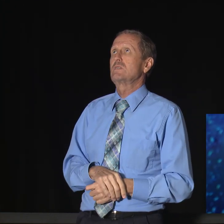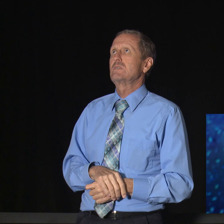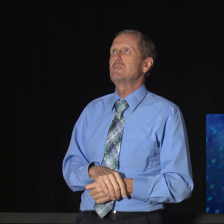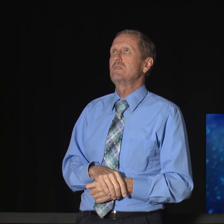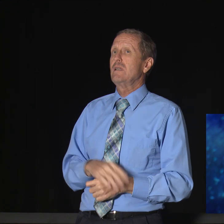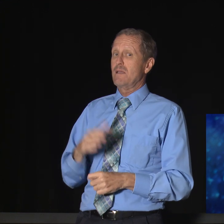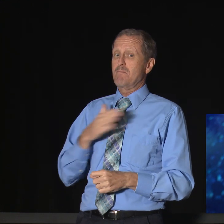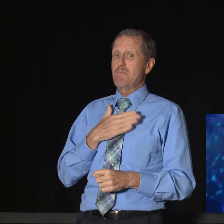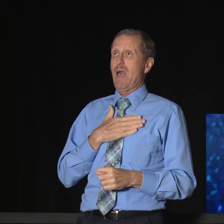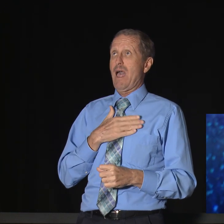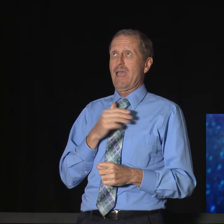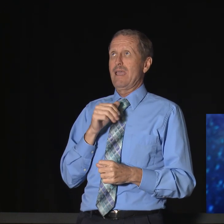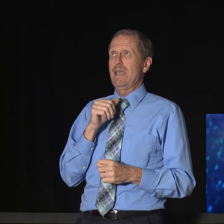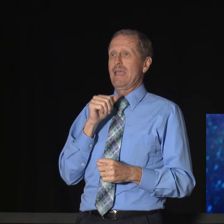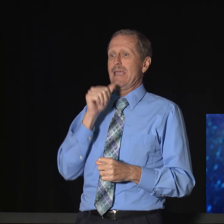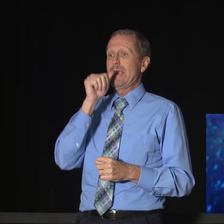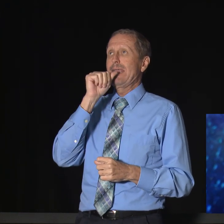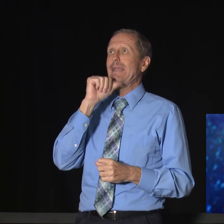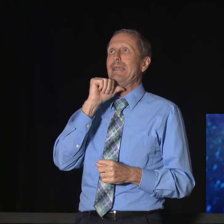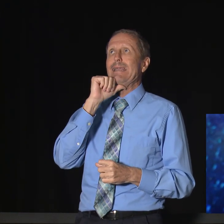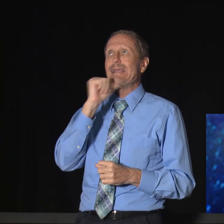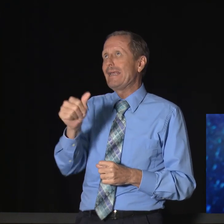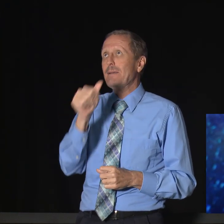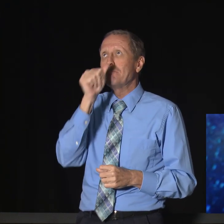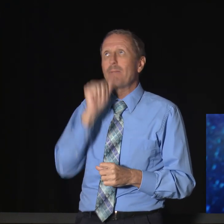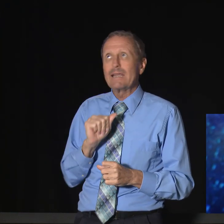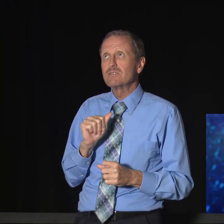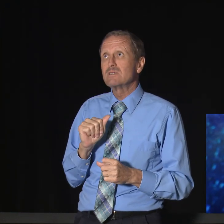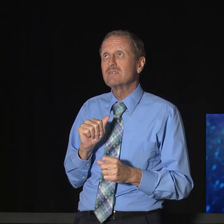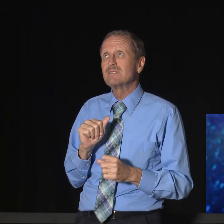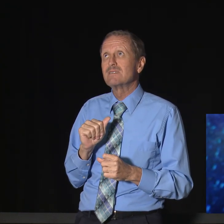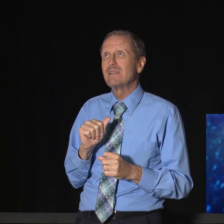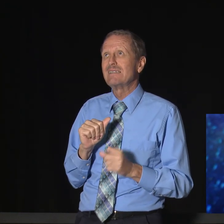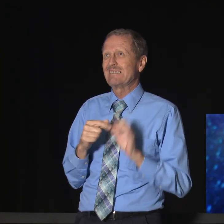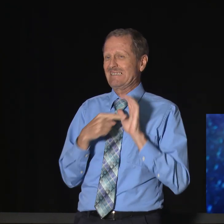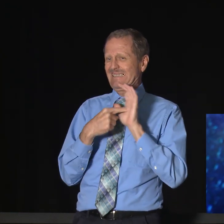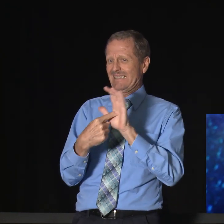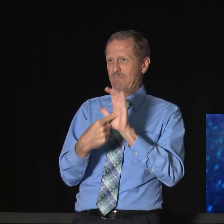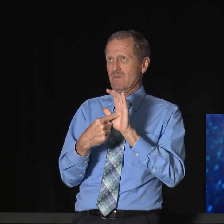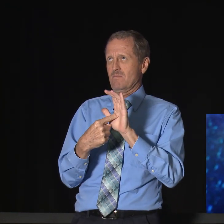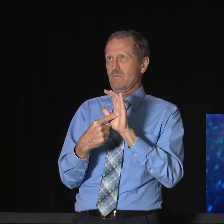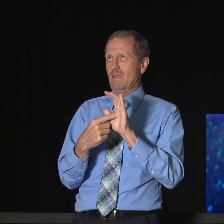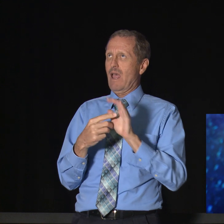My impatience is a symptom of the brokenness of my heart.